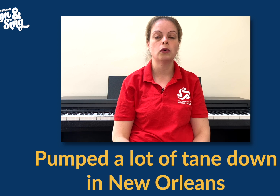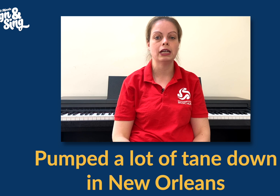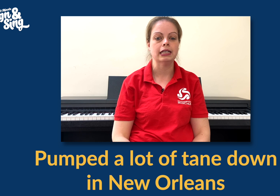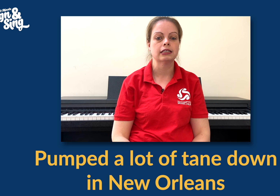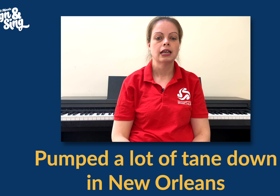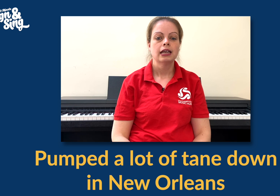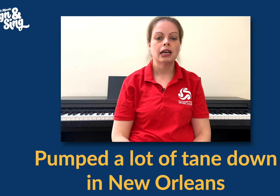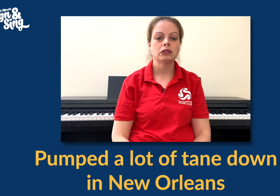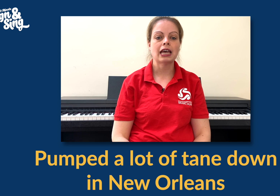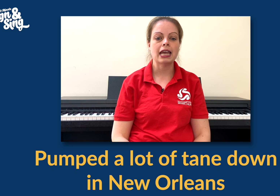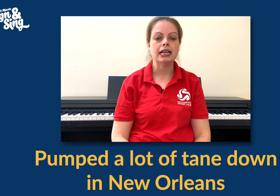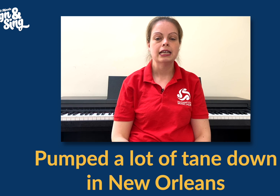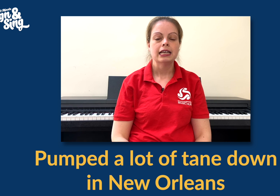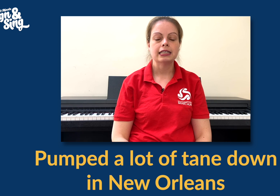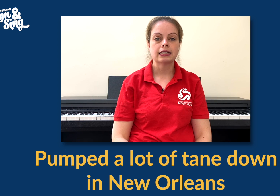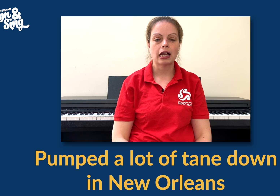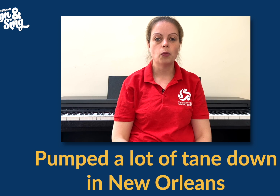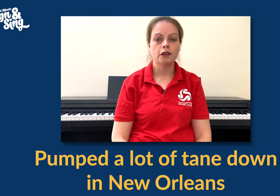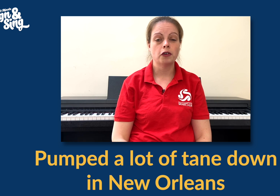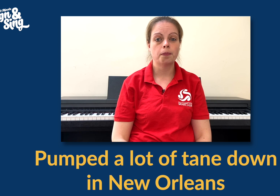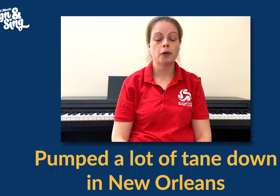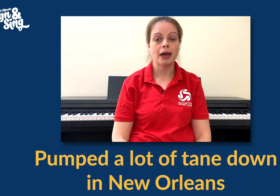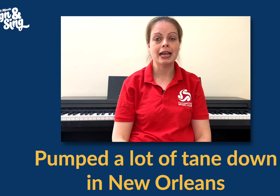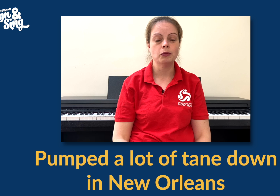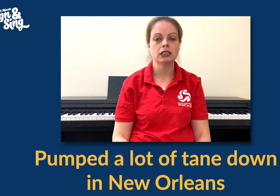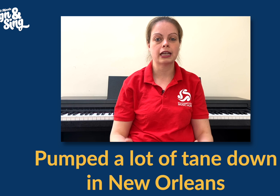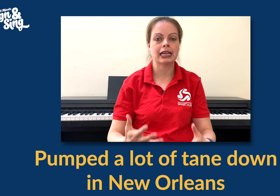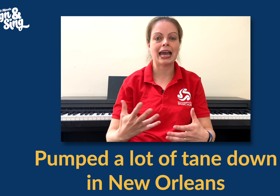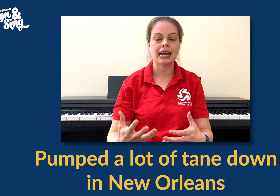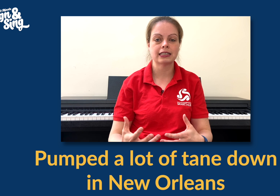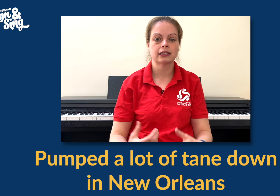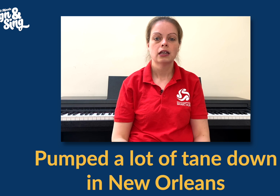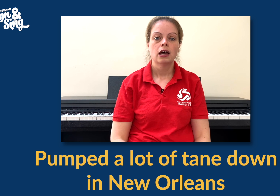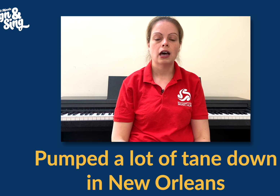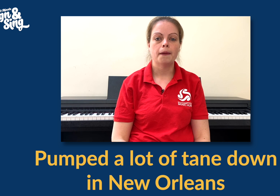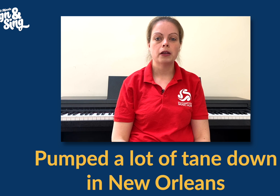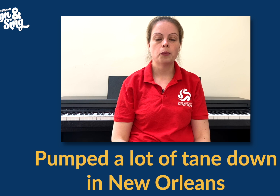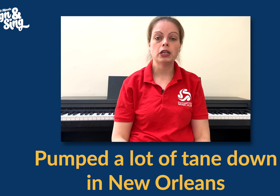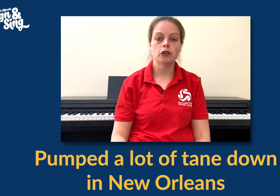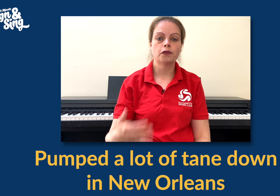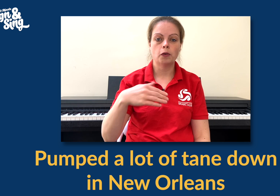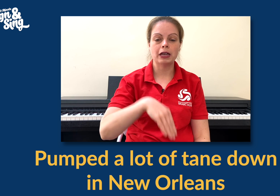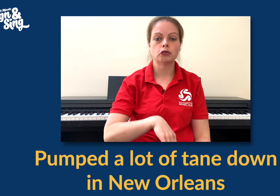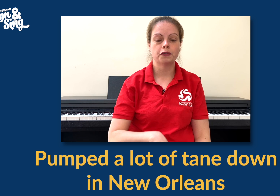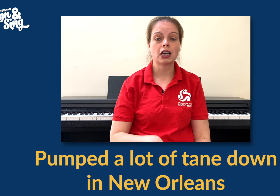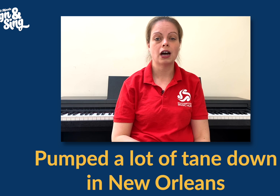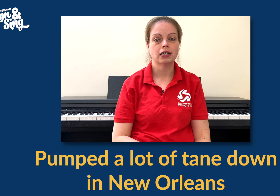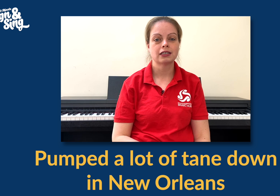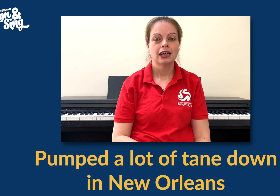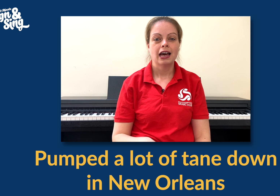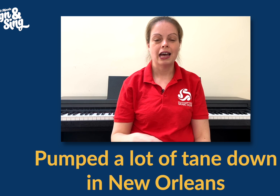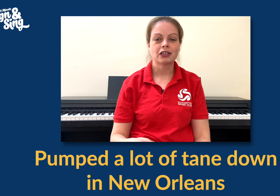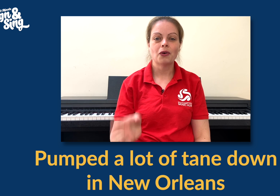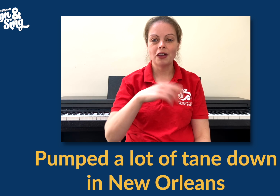in New Orleans. Now, tane is a slang word for propane, which is like a gas that we use for petrol for